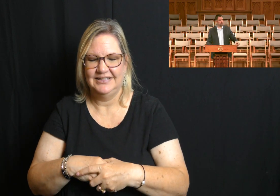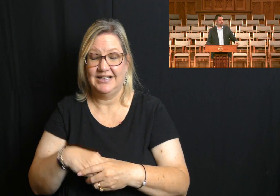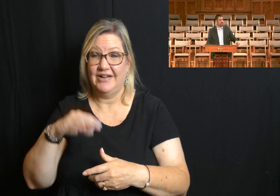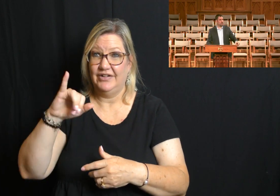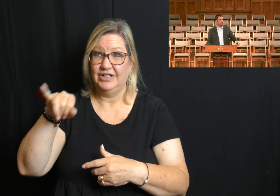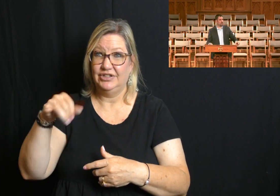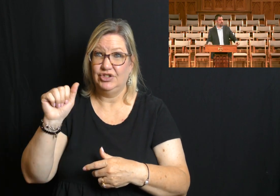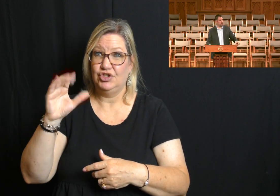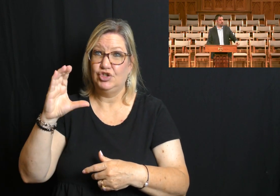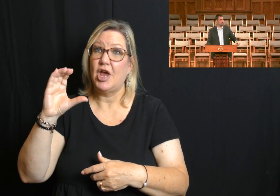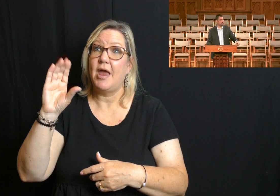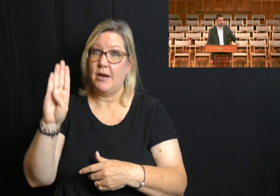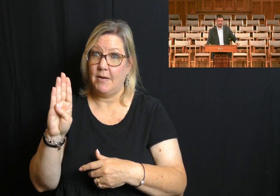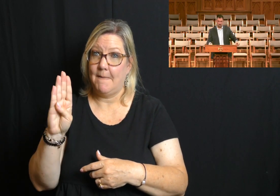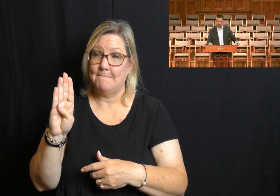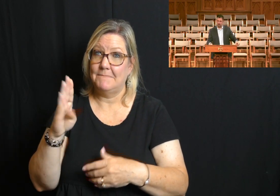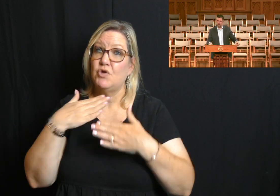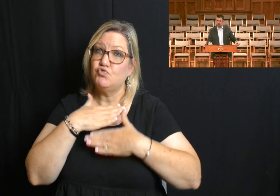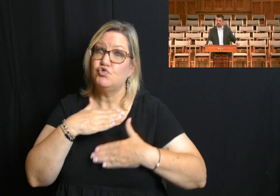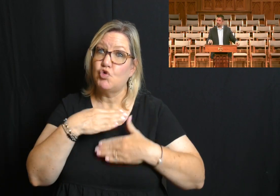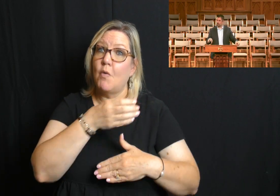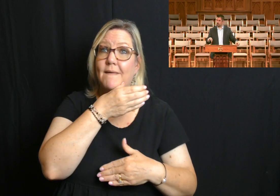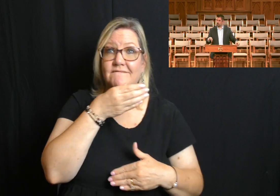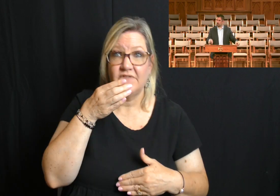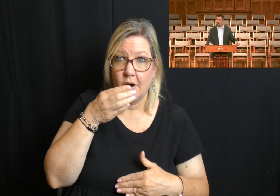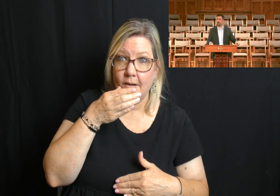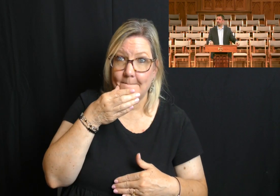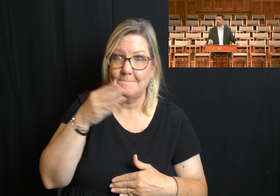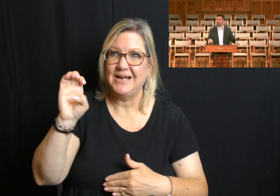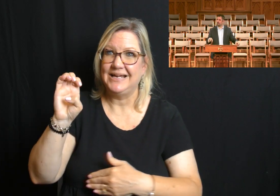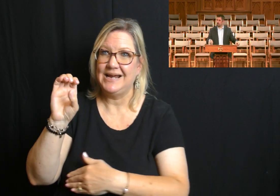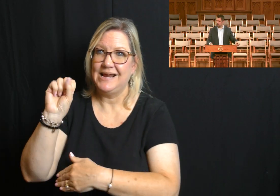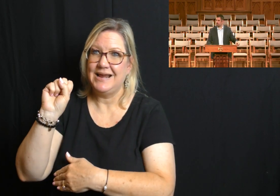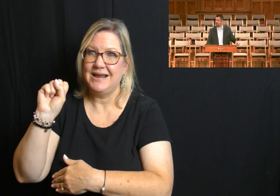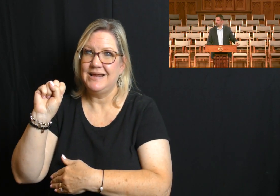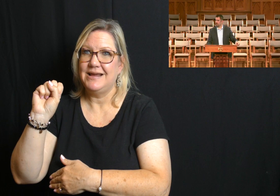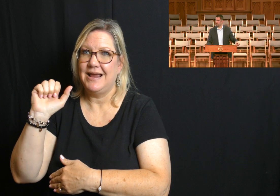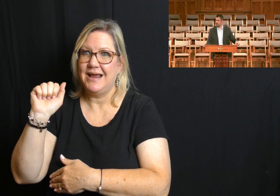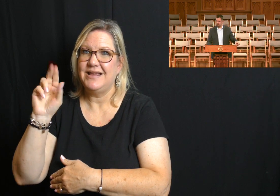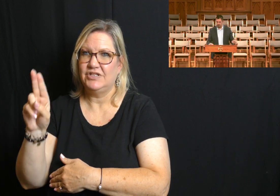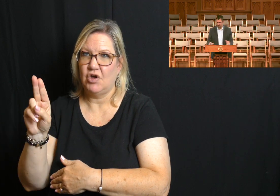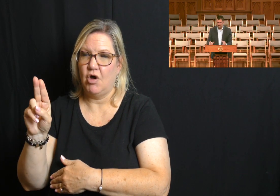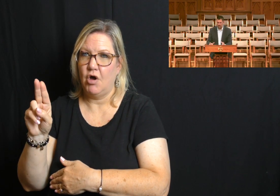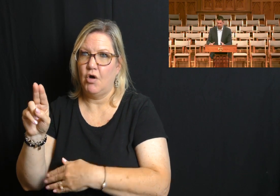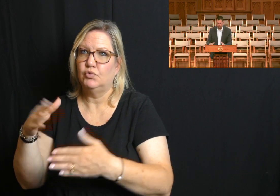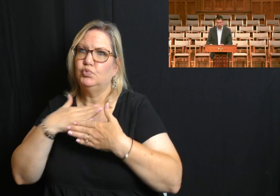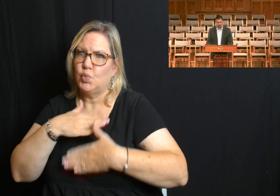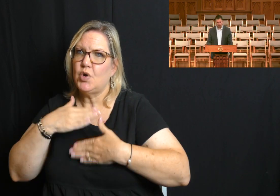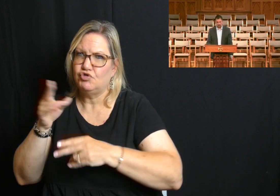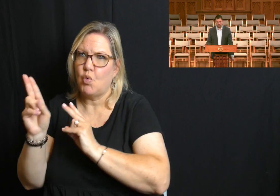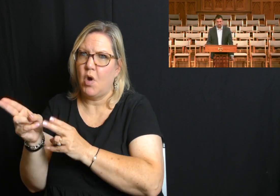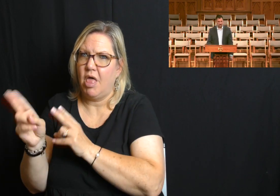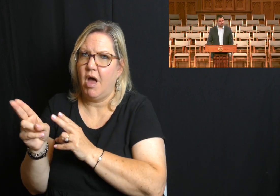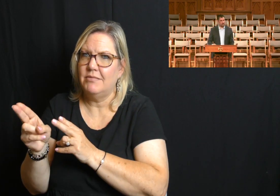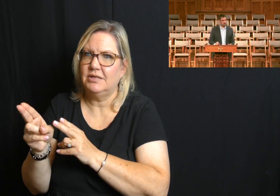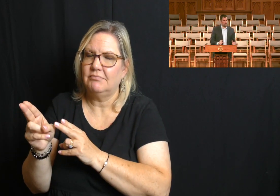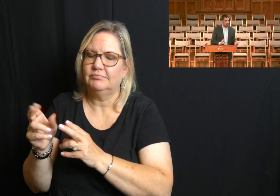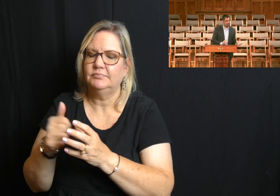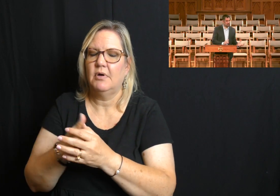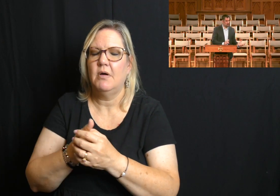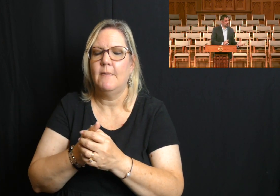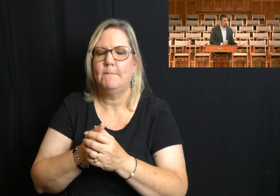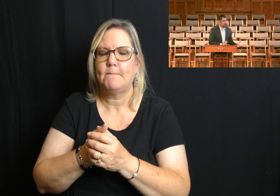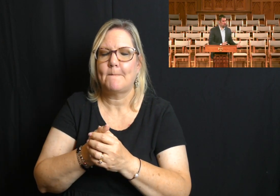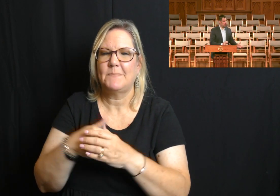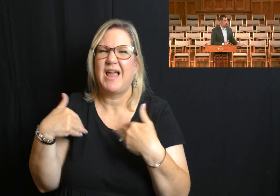Jacob liked to farm. Esau liked to hunt. So he's an outdoors man. But